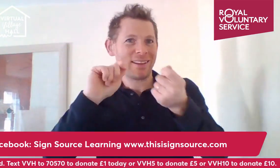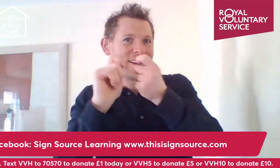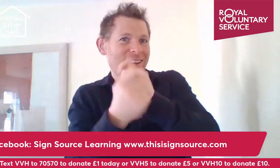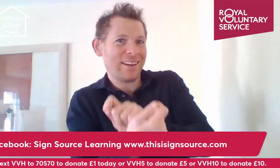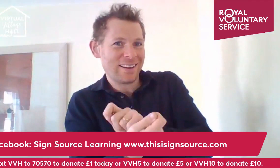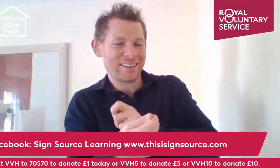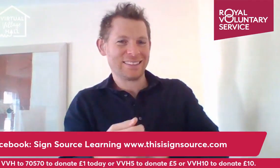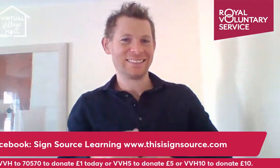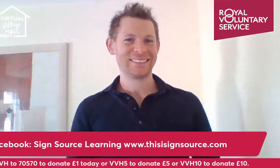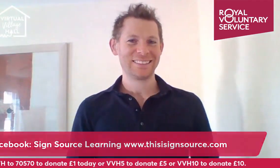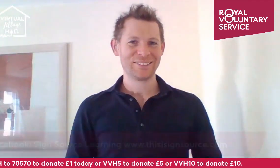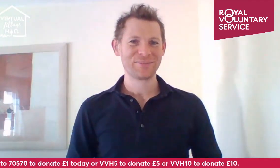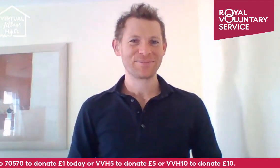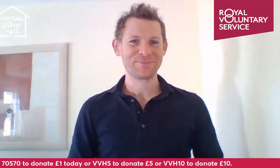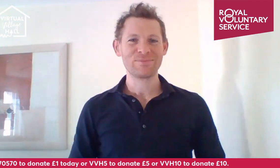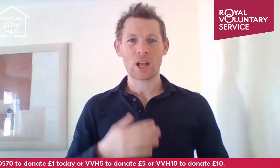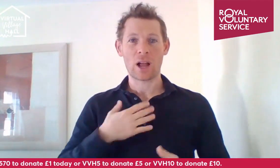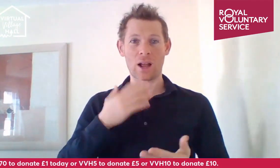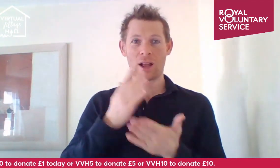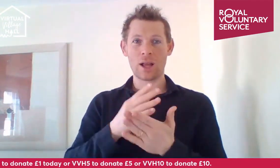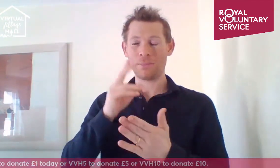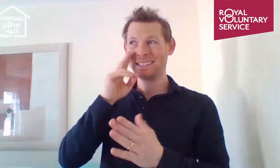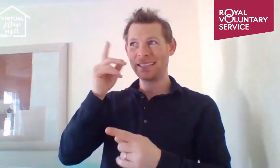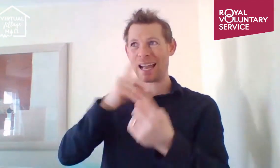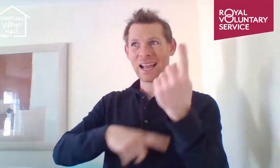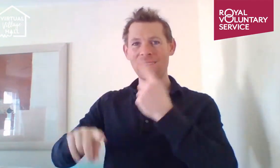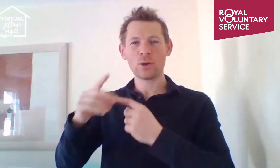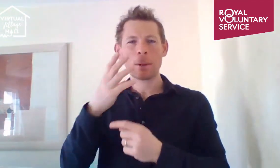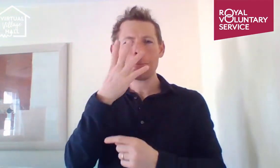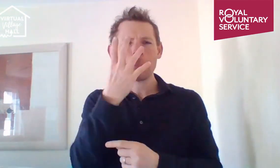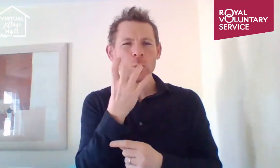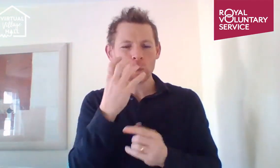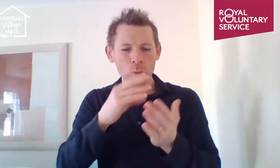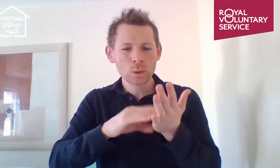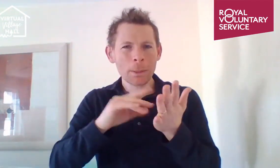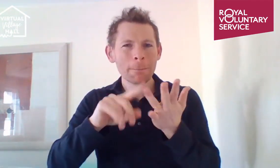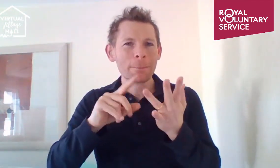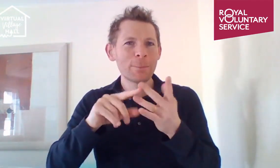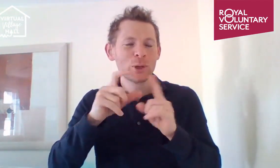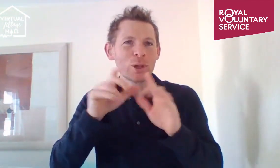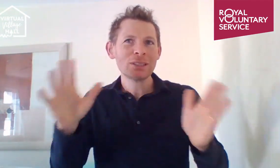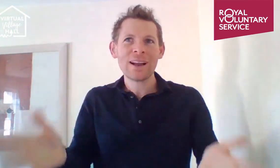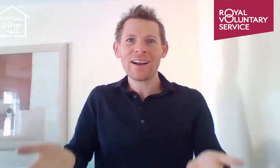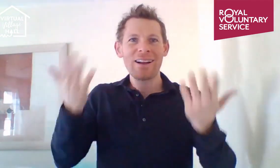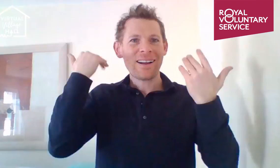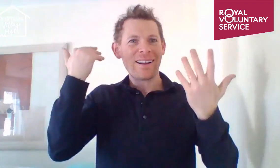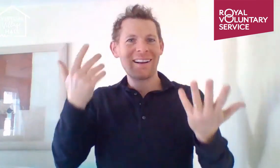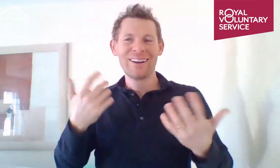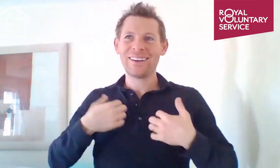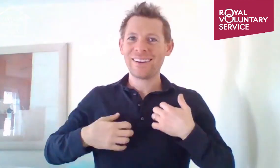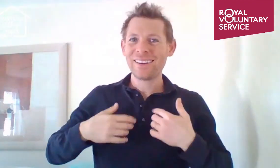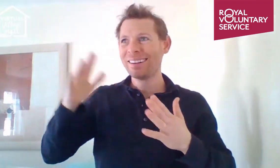Scotland, Wales, I hope the weather there is improving as well. And it's lovely to see everybody's